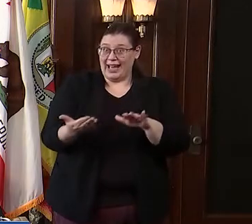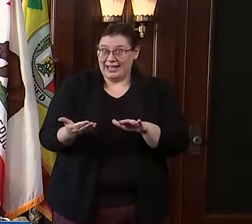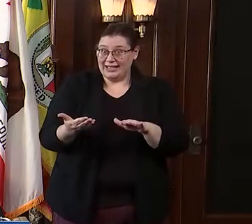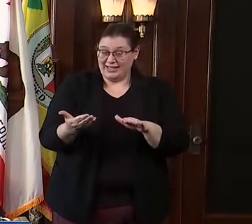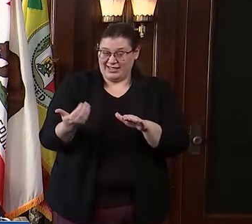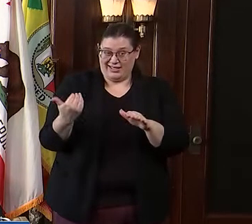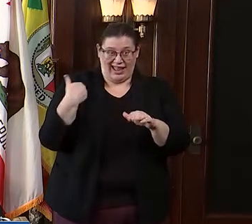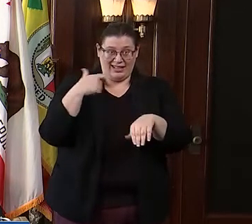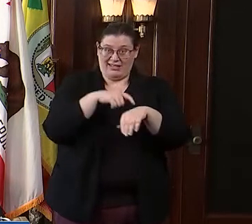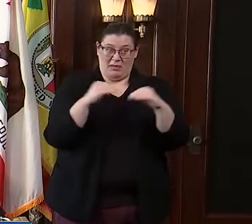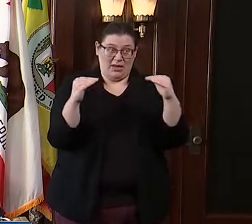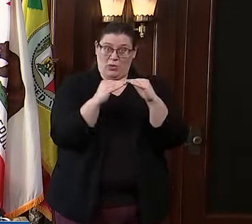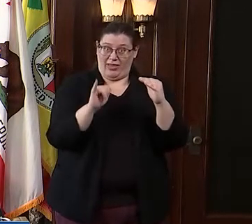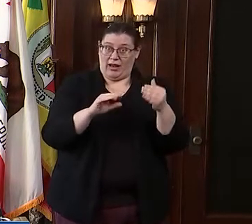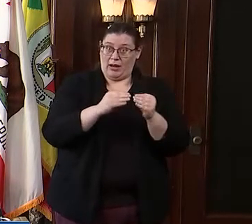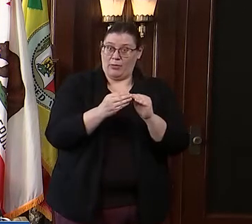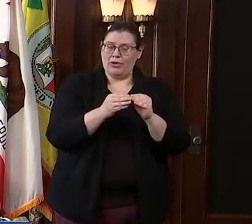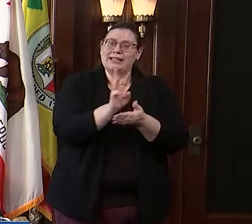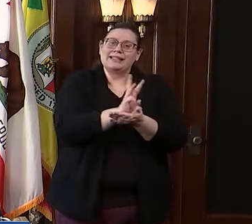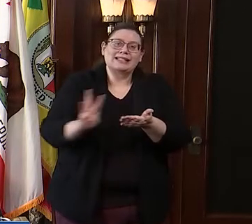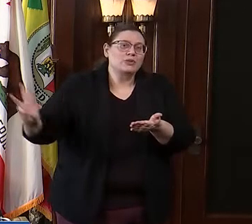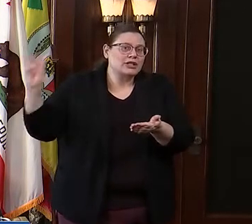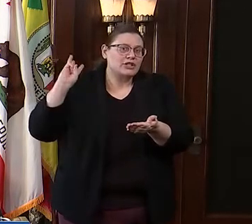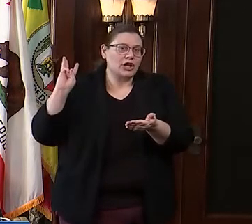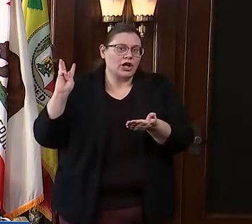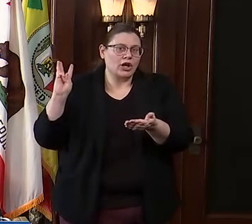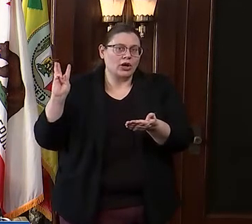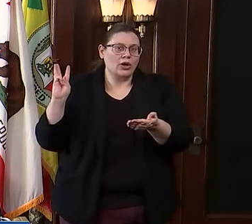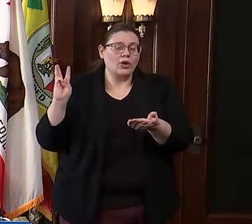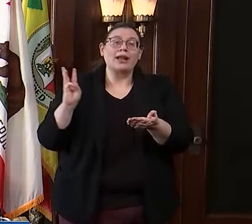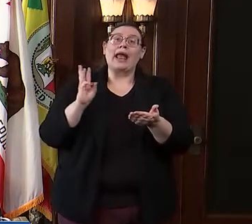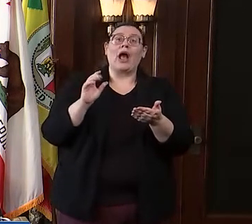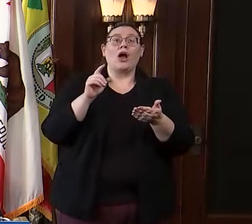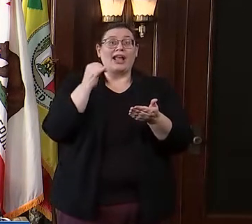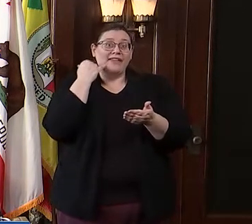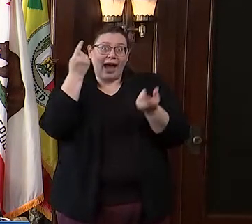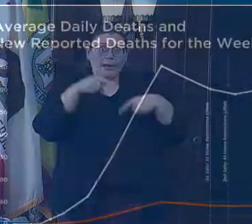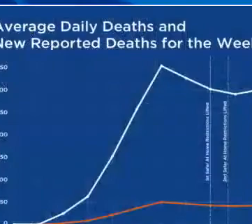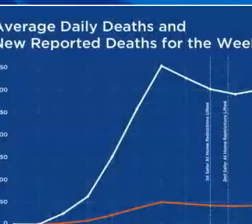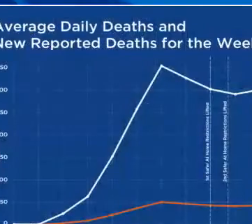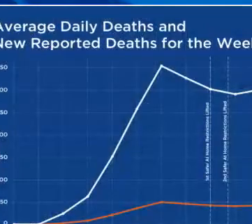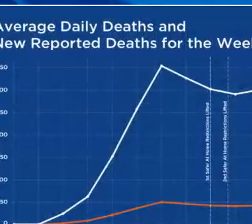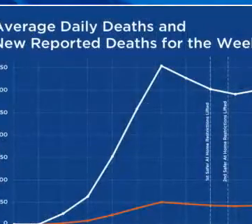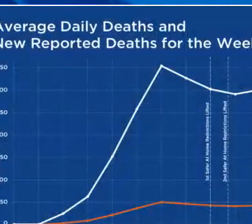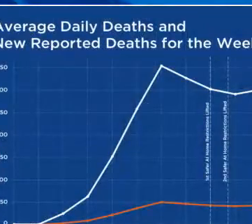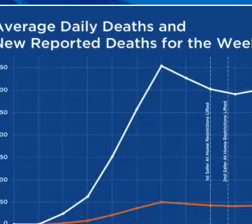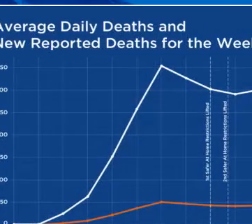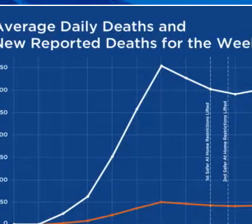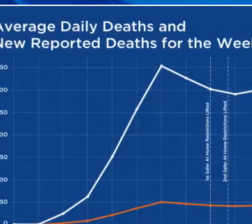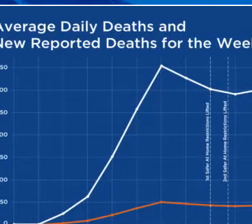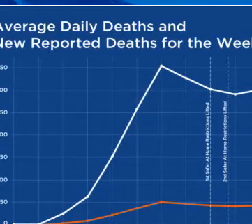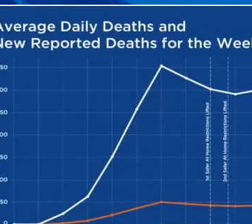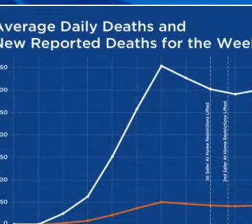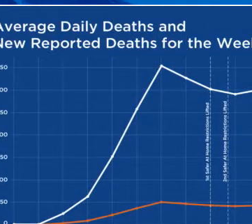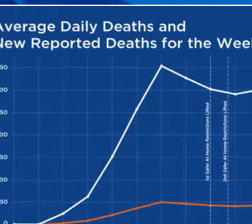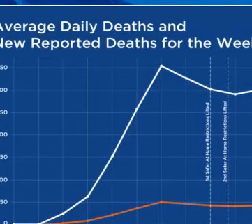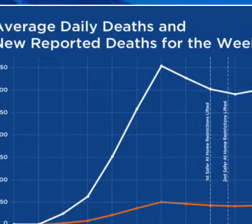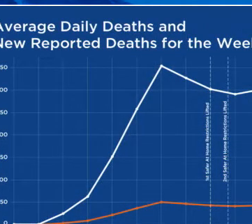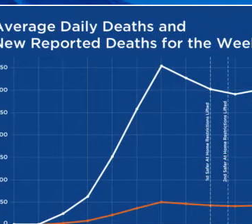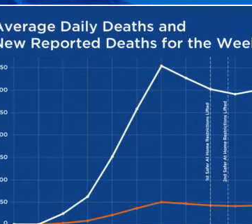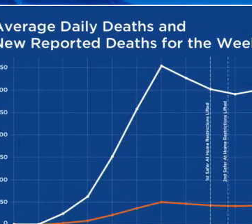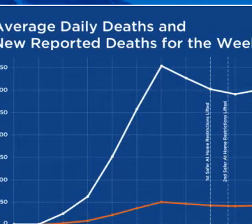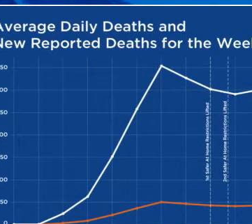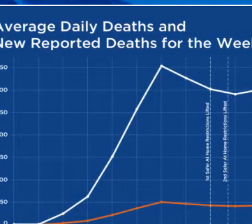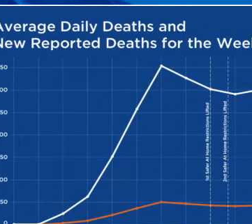ago. I know that's not easy for anybody who's lost someone this week, but it is good news. In our testing